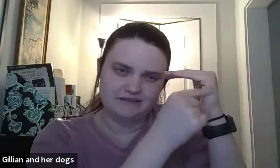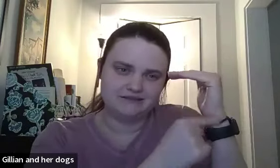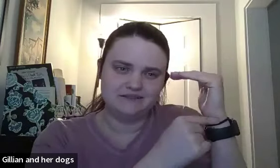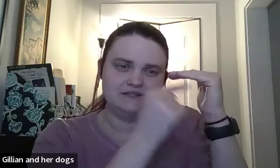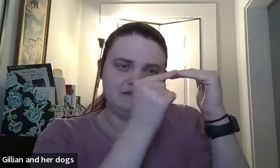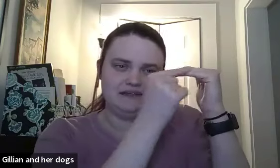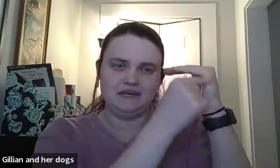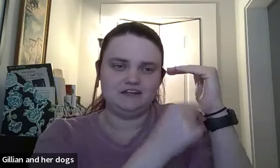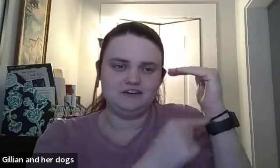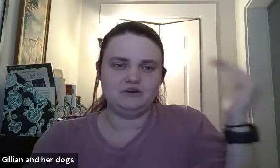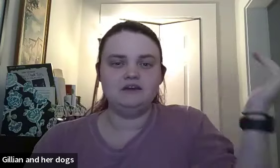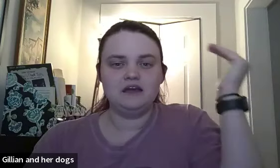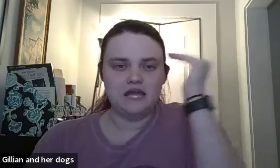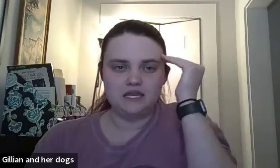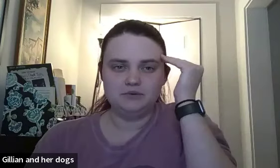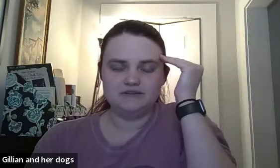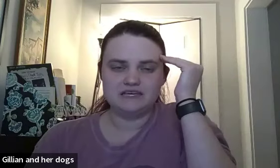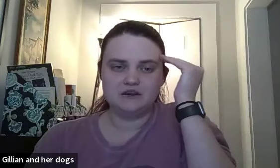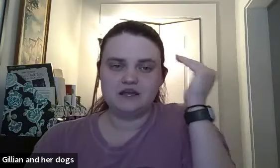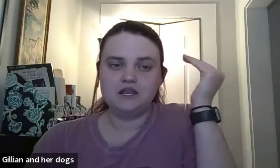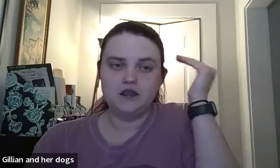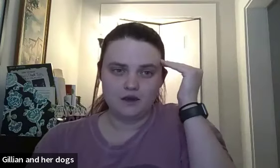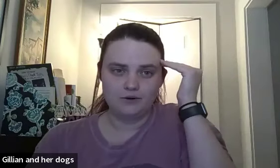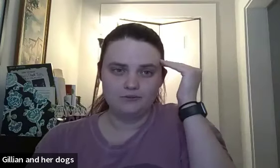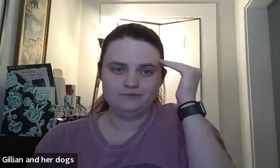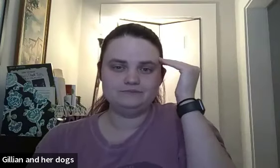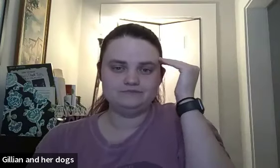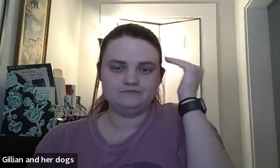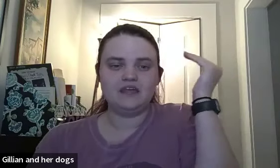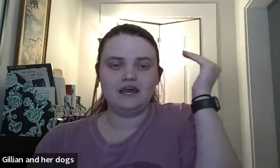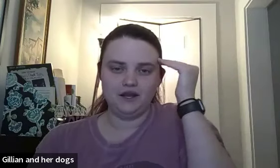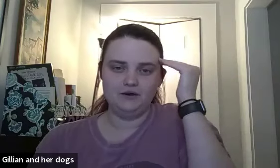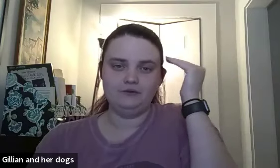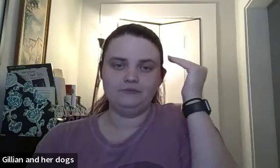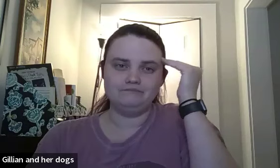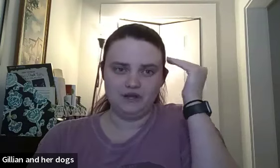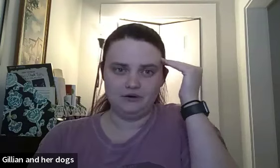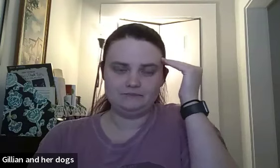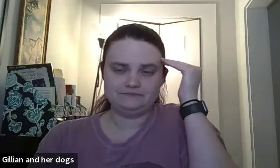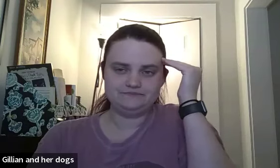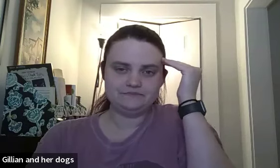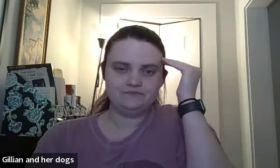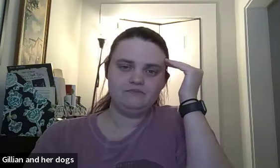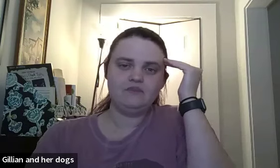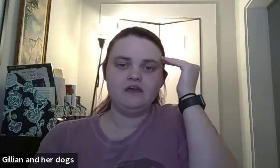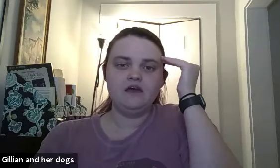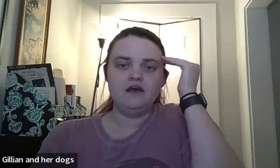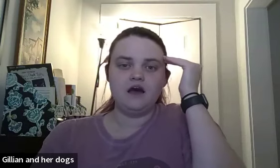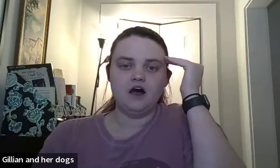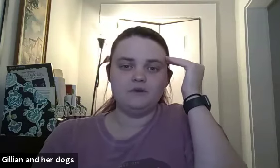bent, like 90 degree. And you put it at the side of your head. No. I know. No. If